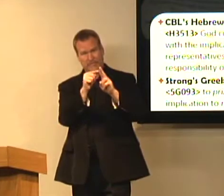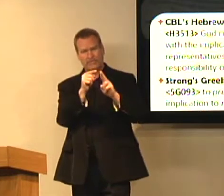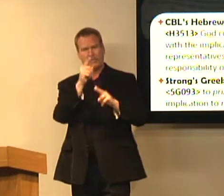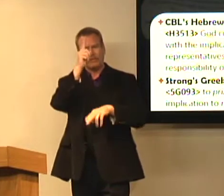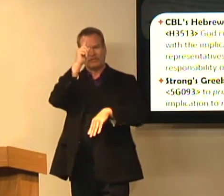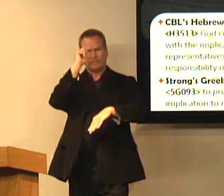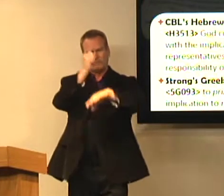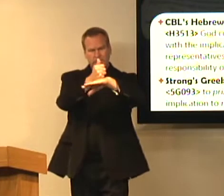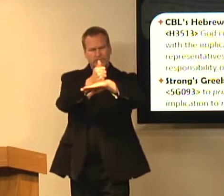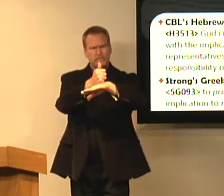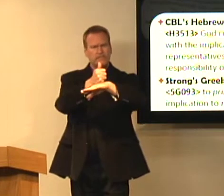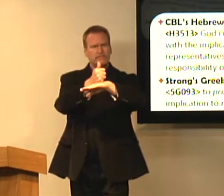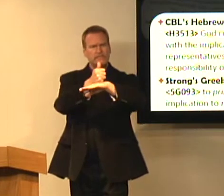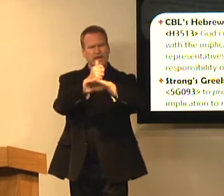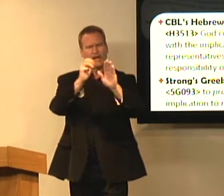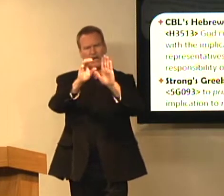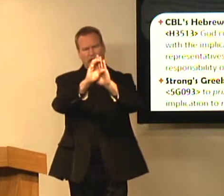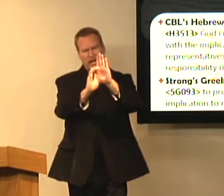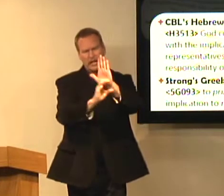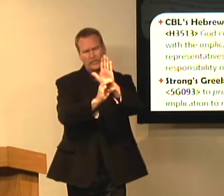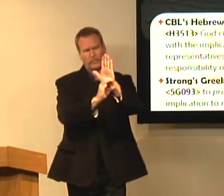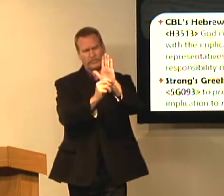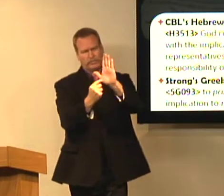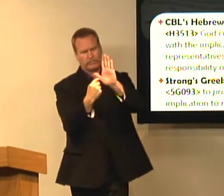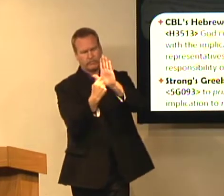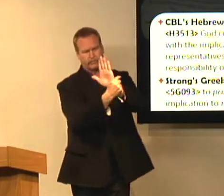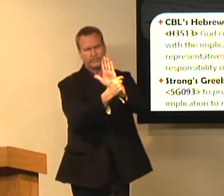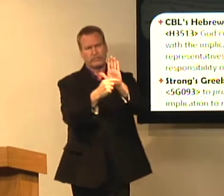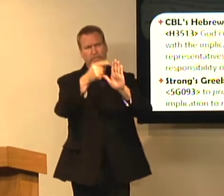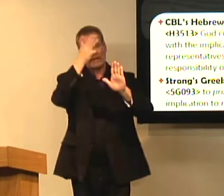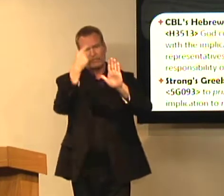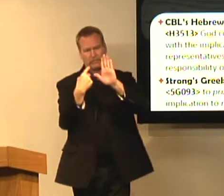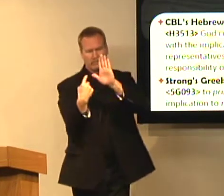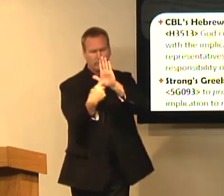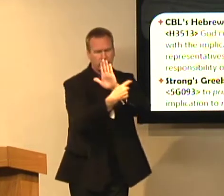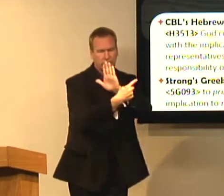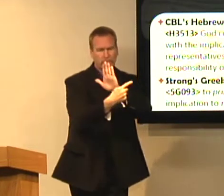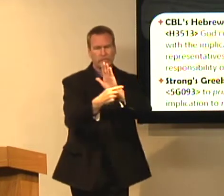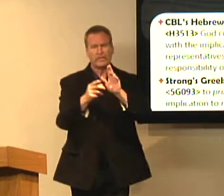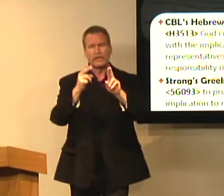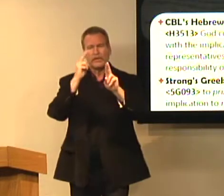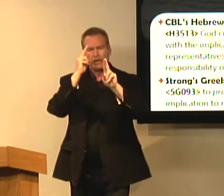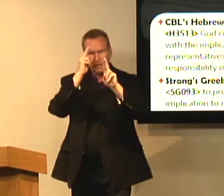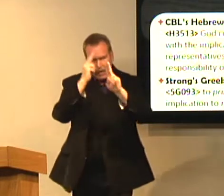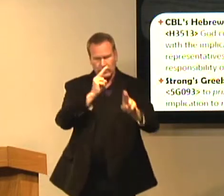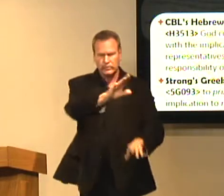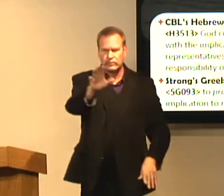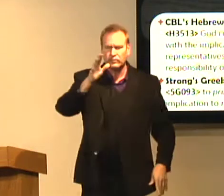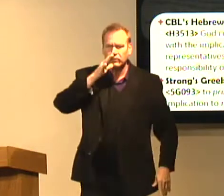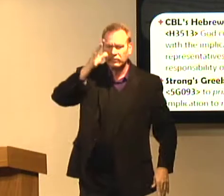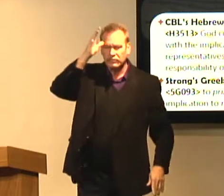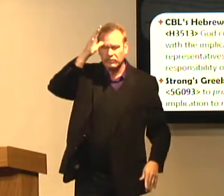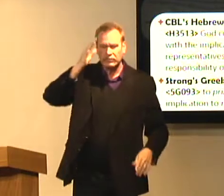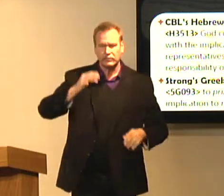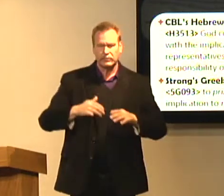this idea of honoring is a command of God. It is a command to honor